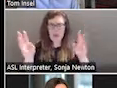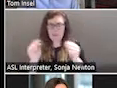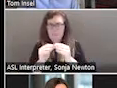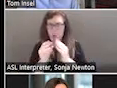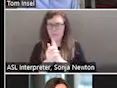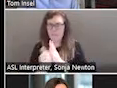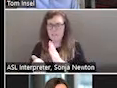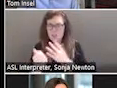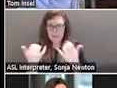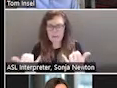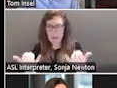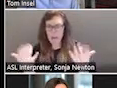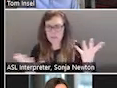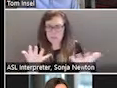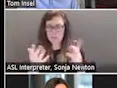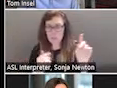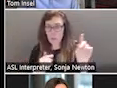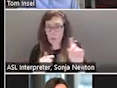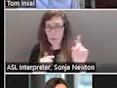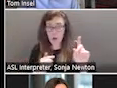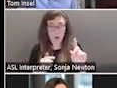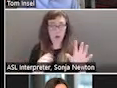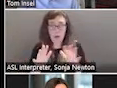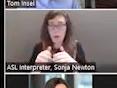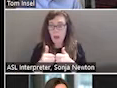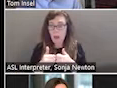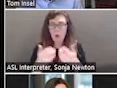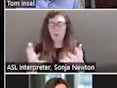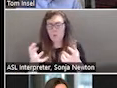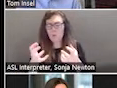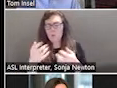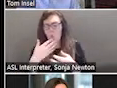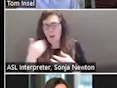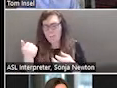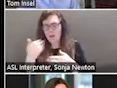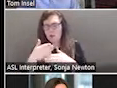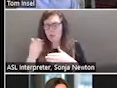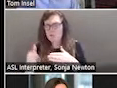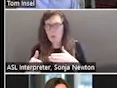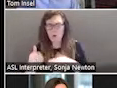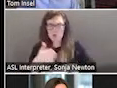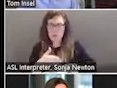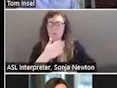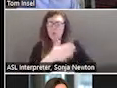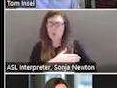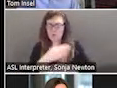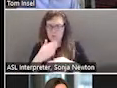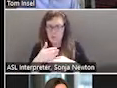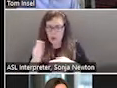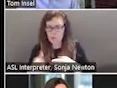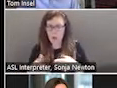we get better results and improve outcomes in a way that